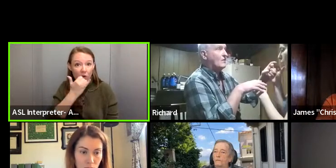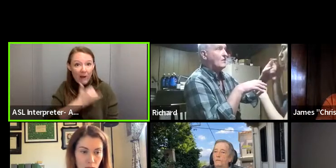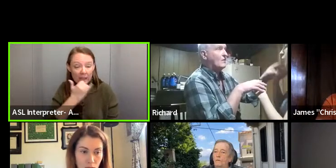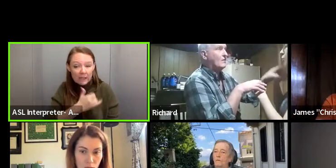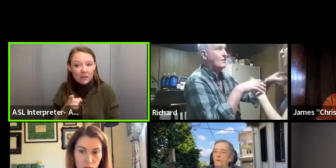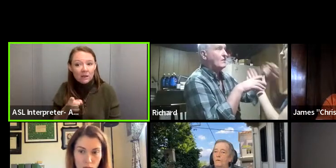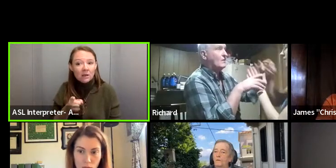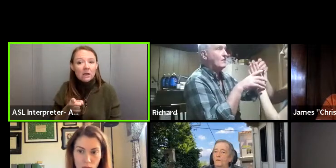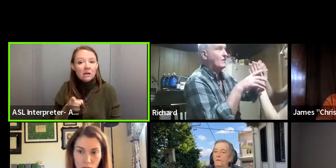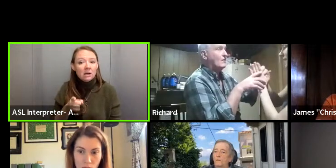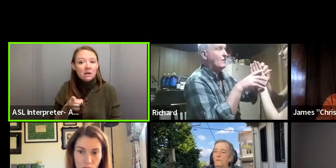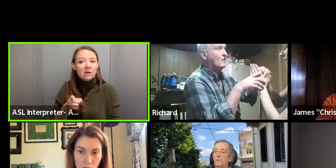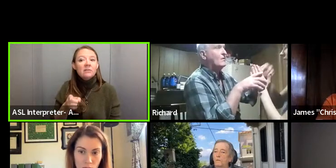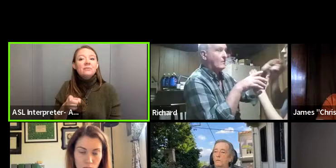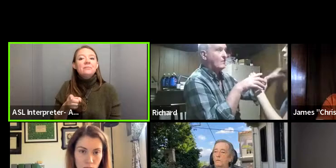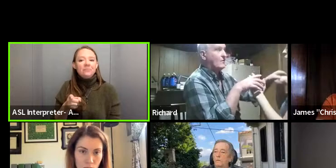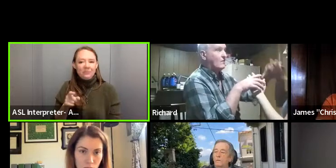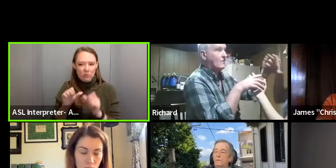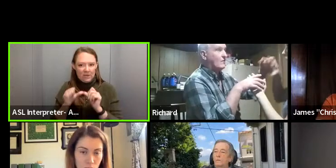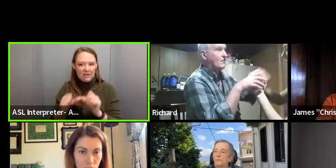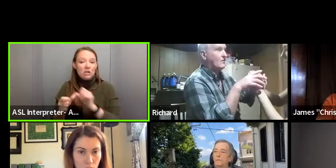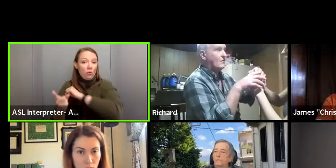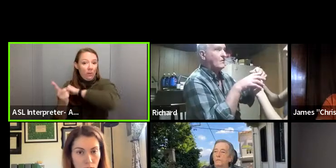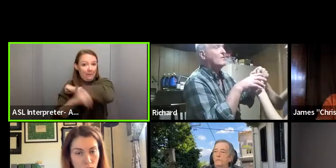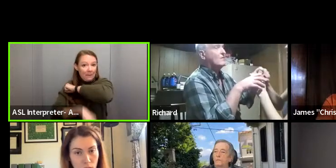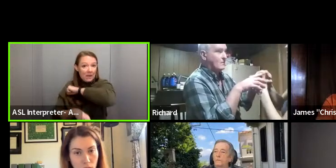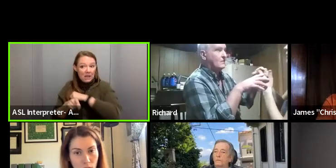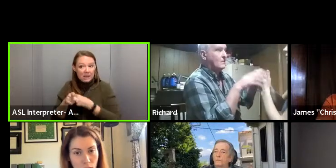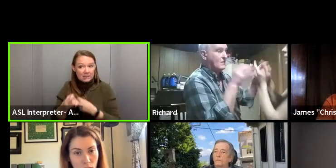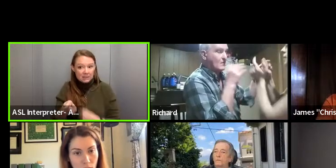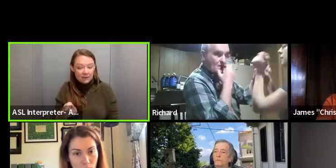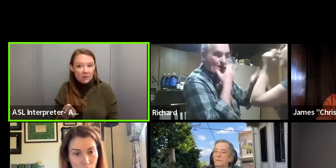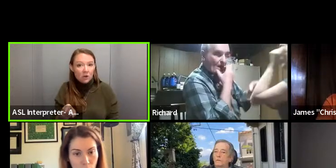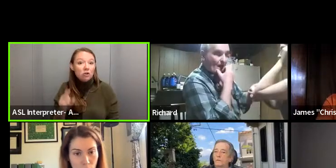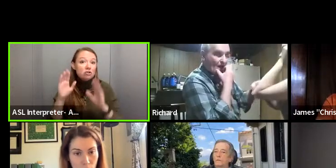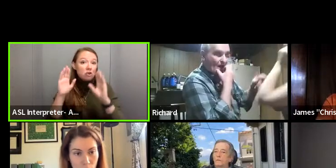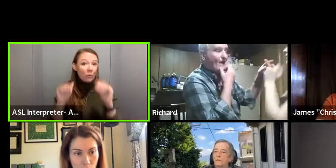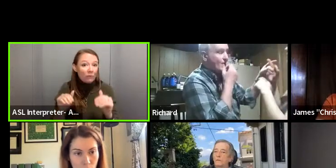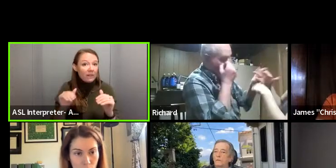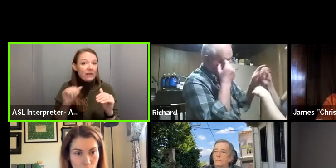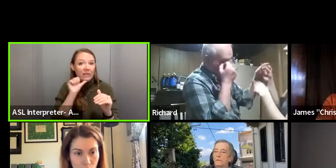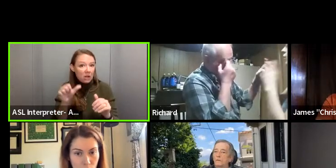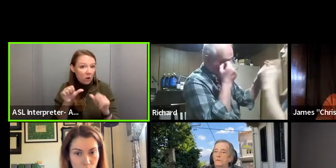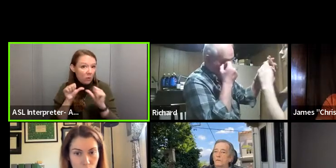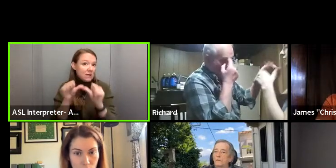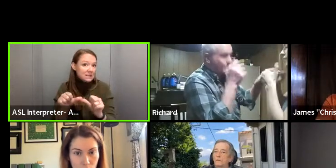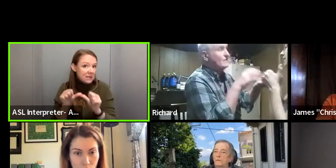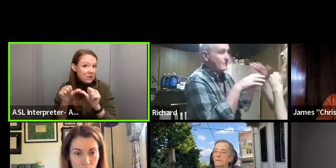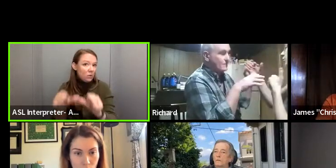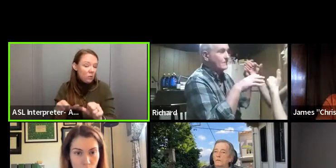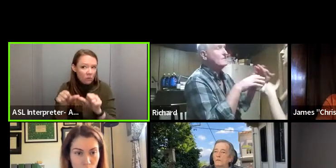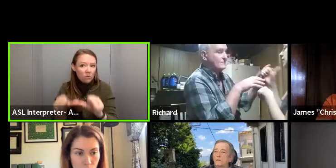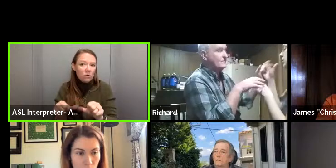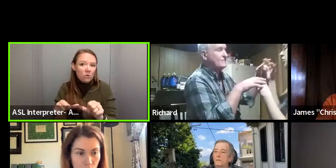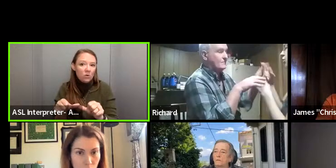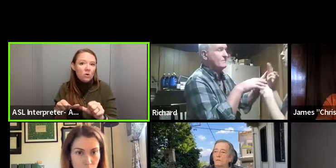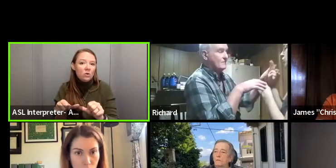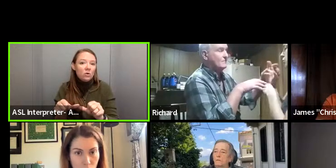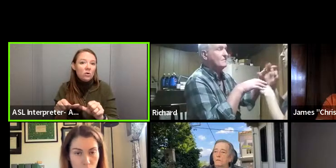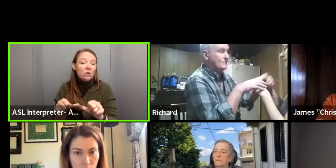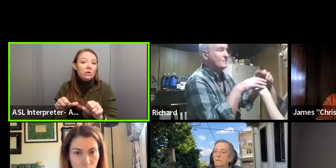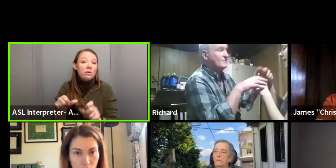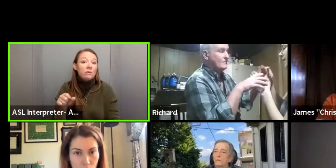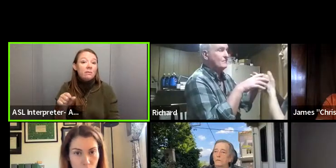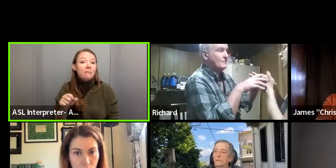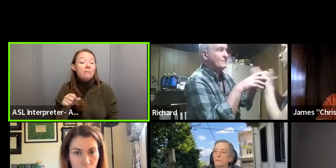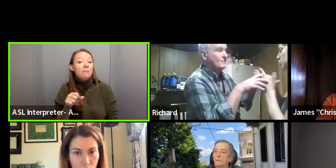be kind of penalized, so that they hopefully don't exhibit that behavior in the future. But yeah, to answer your